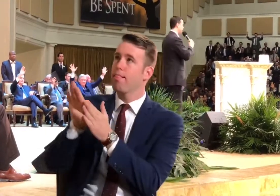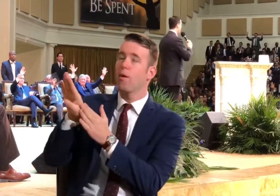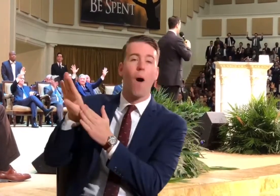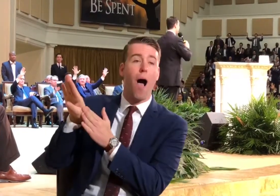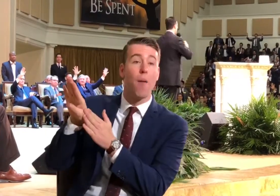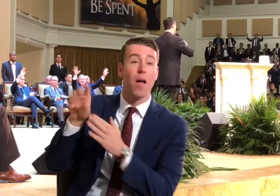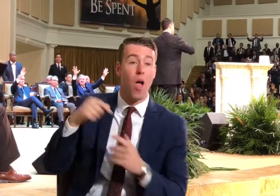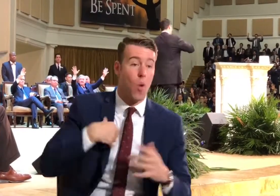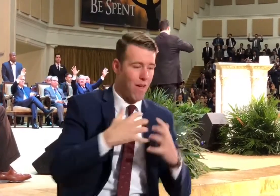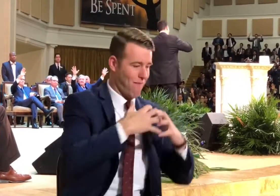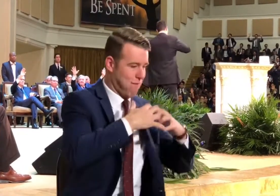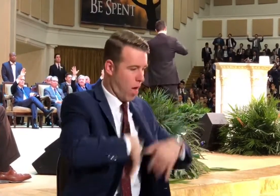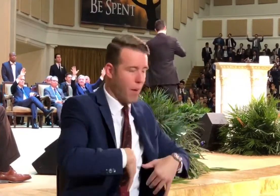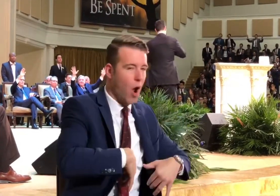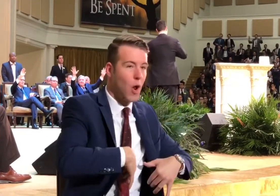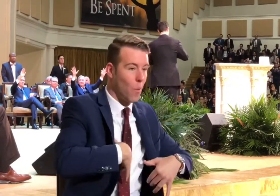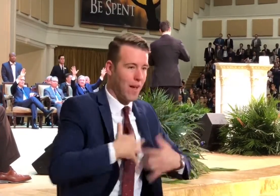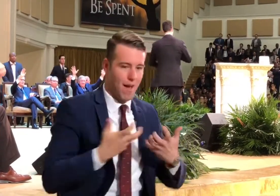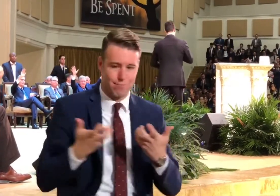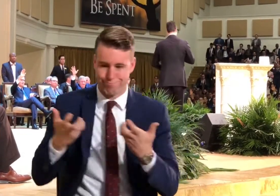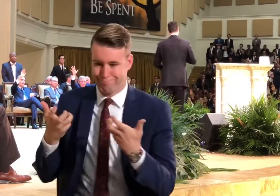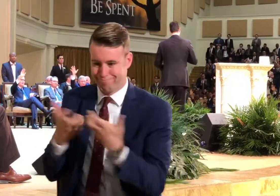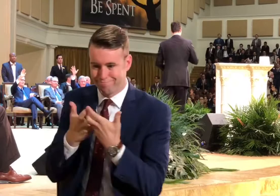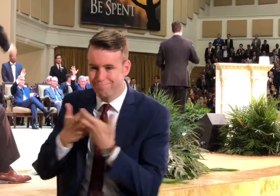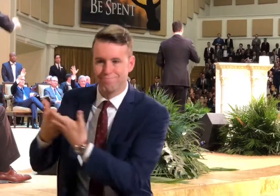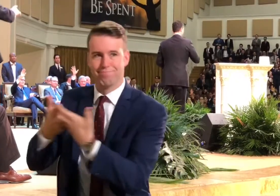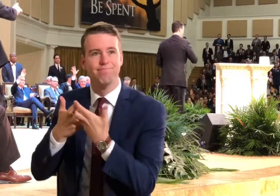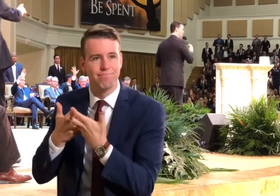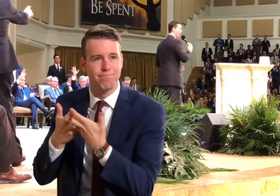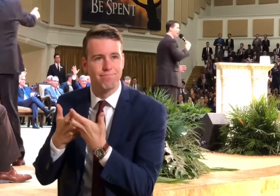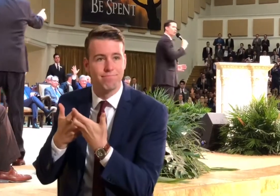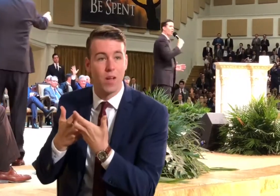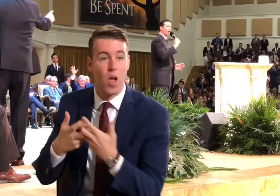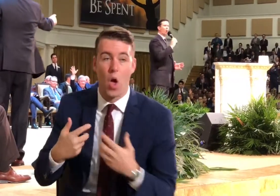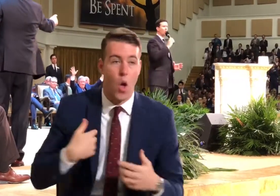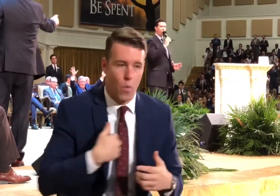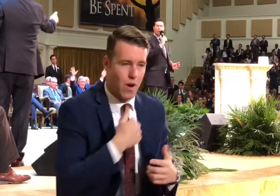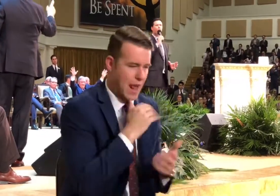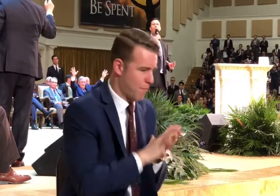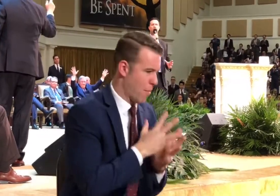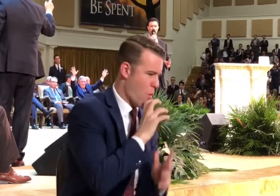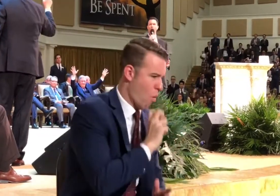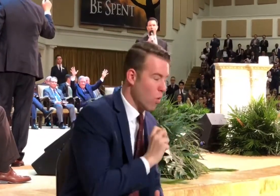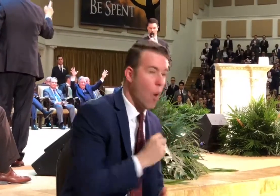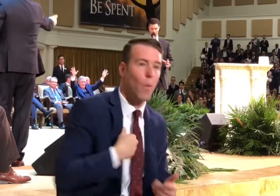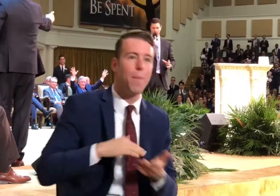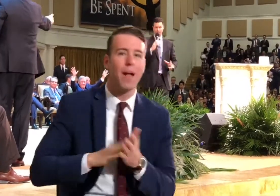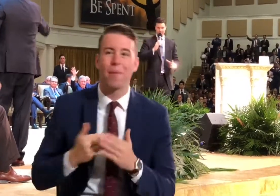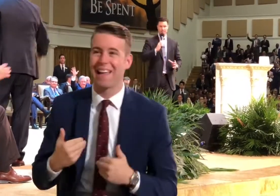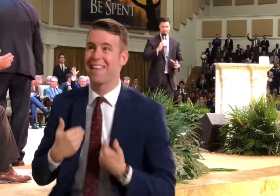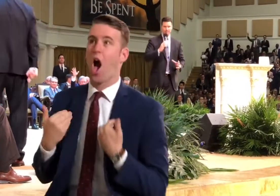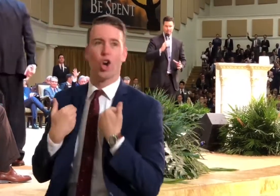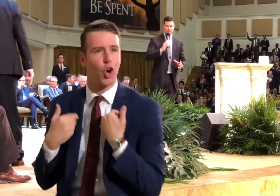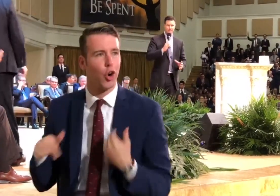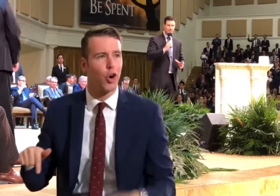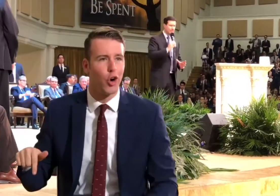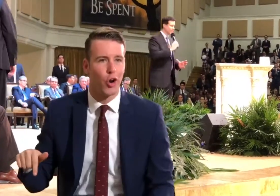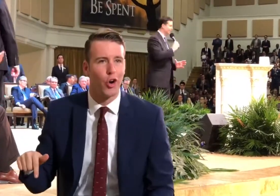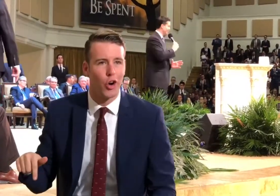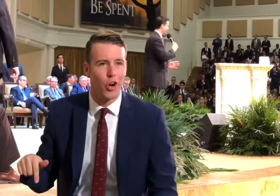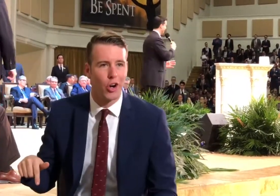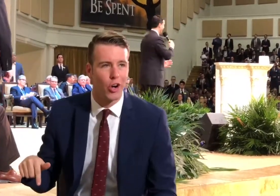We're not falling apart, we're coming together. We're not growing older, we're growing younger.